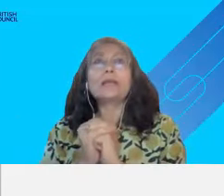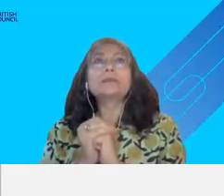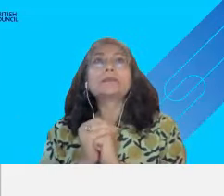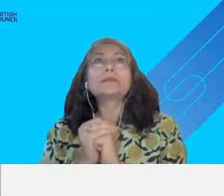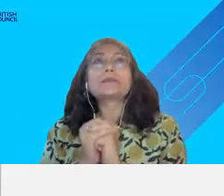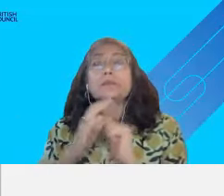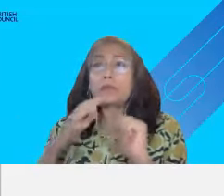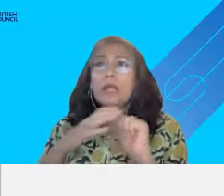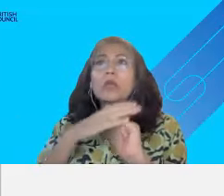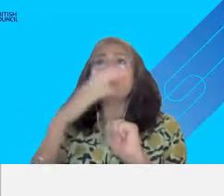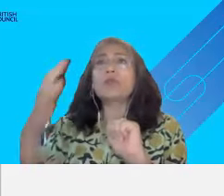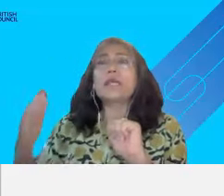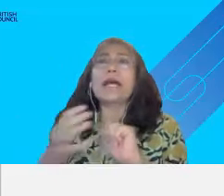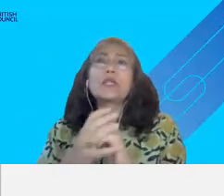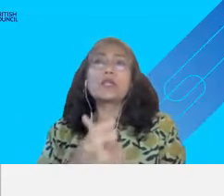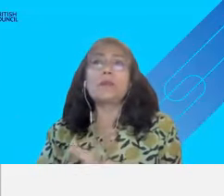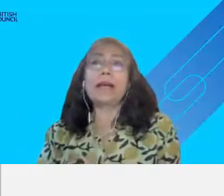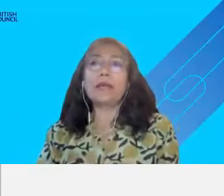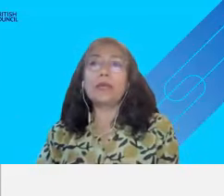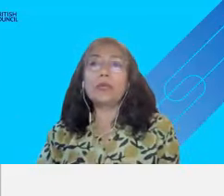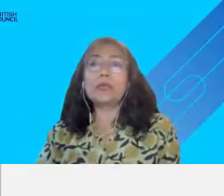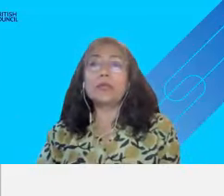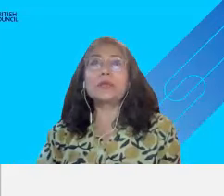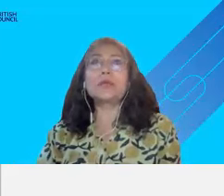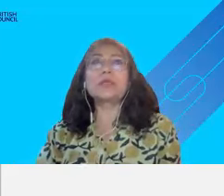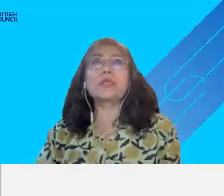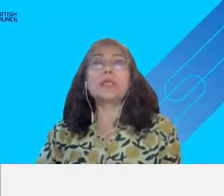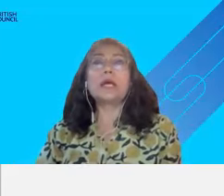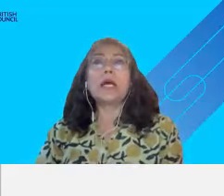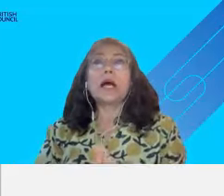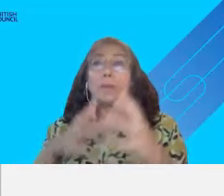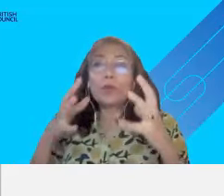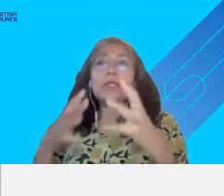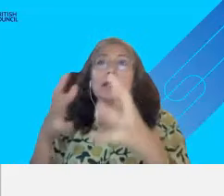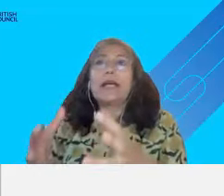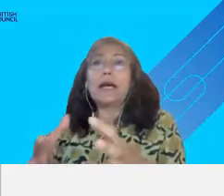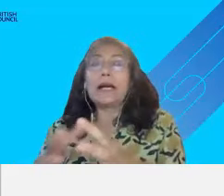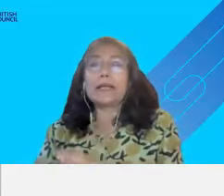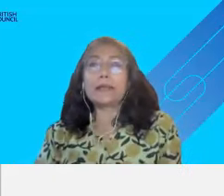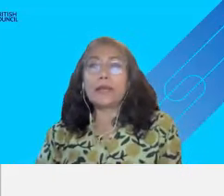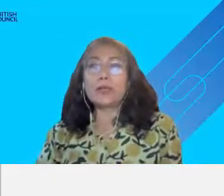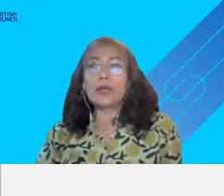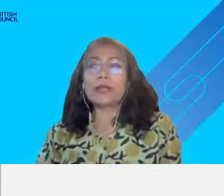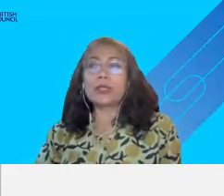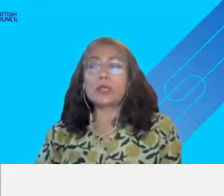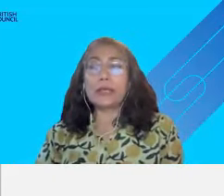try. Look for the action plan within the community. putting their idea into action in